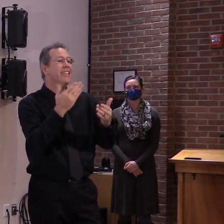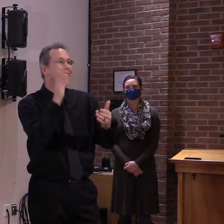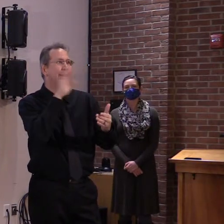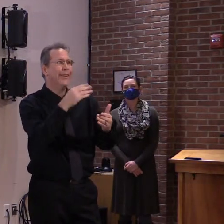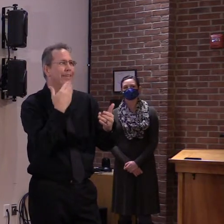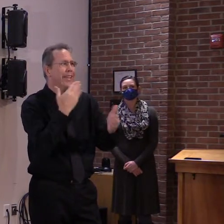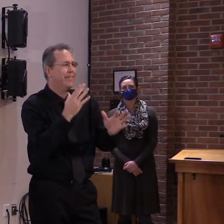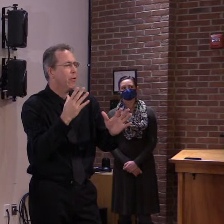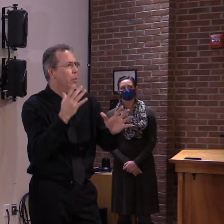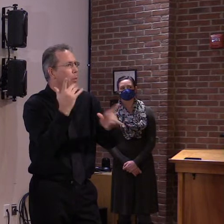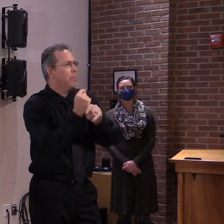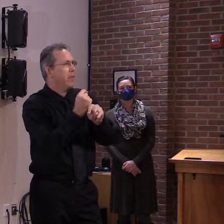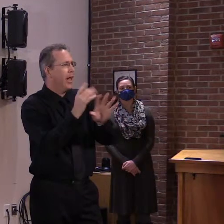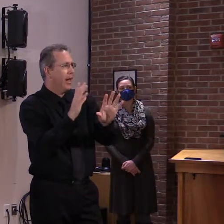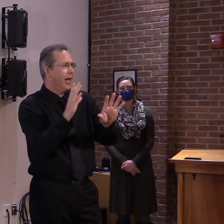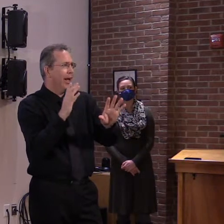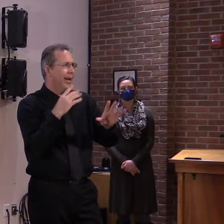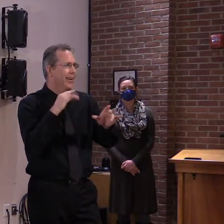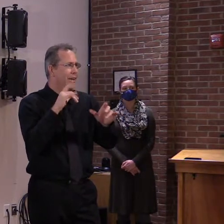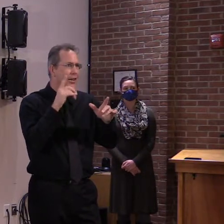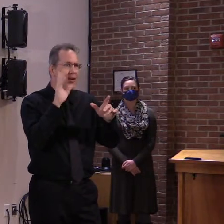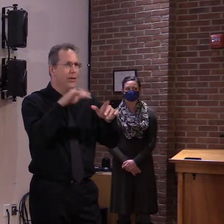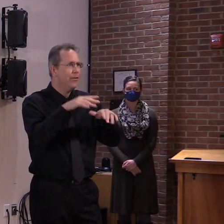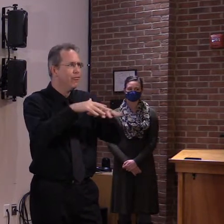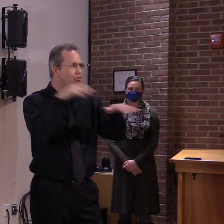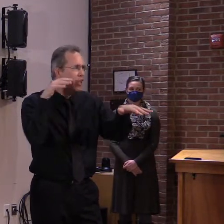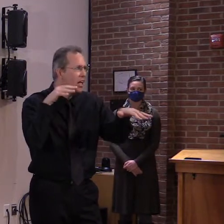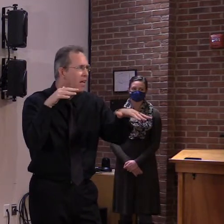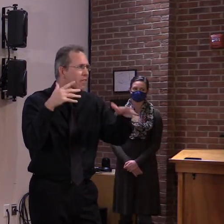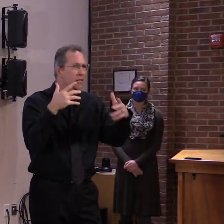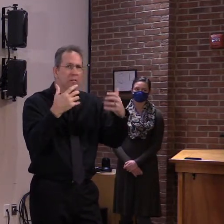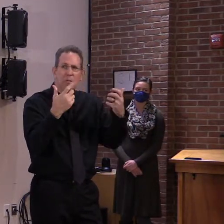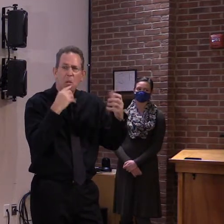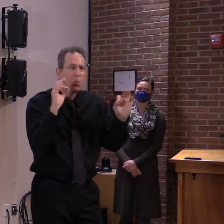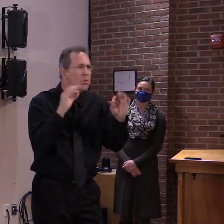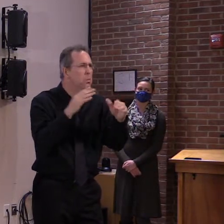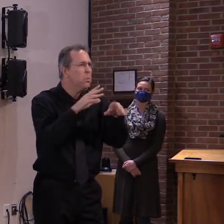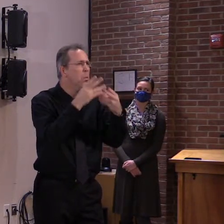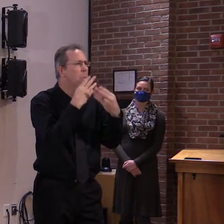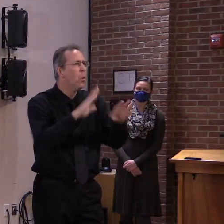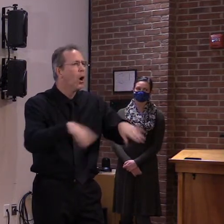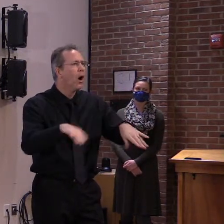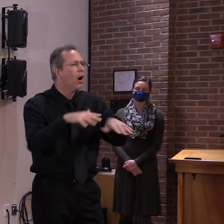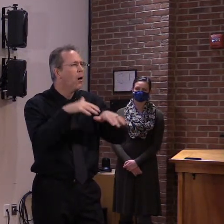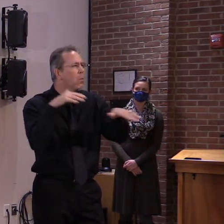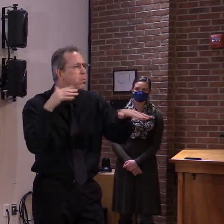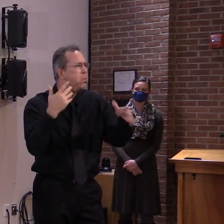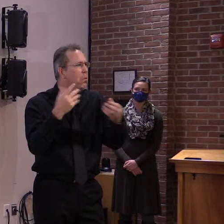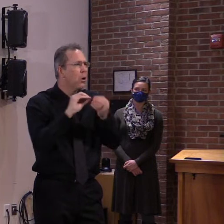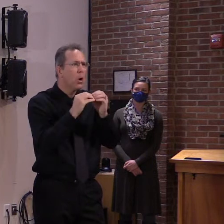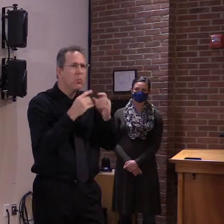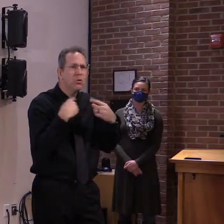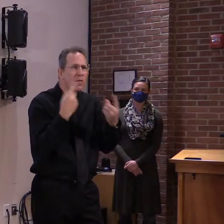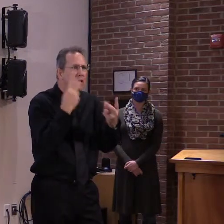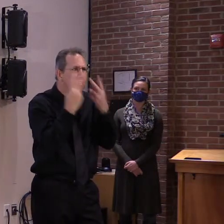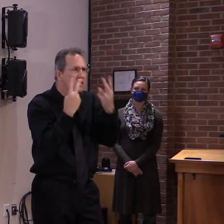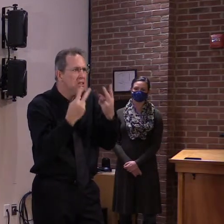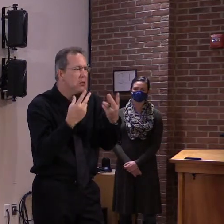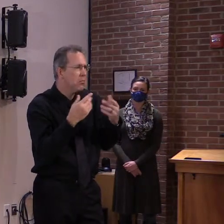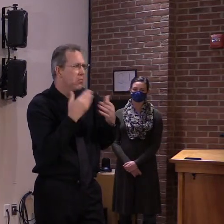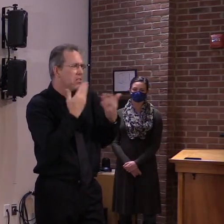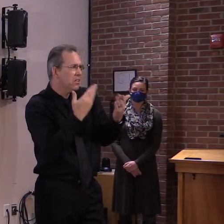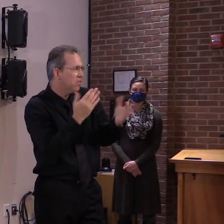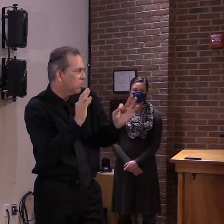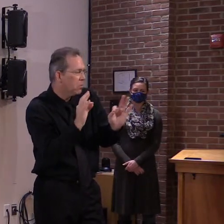on our highways, and the data thus far shows a positive result. So